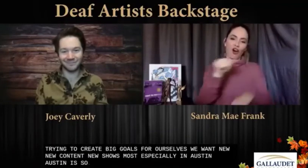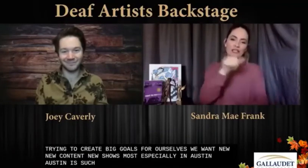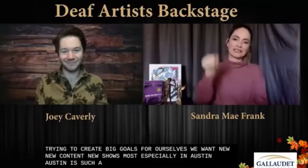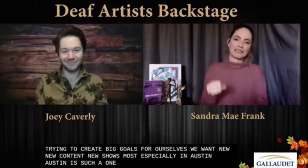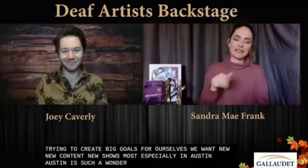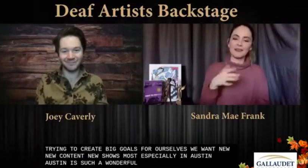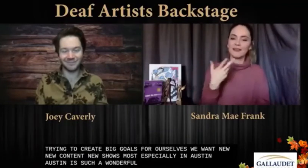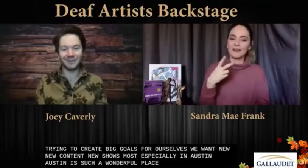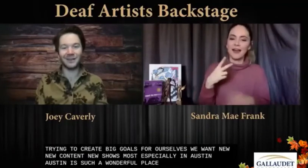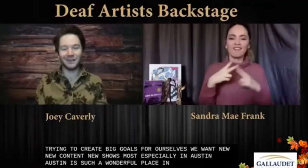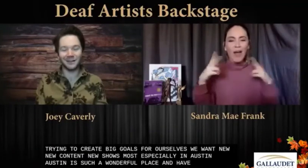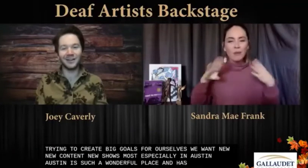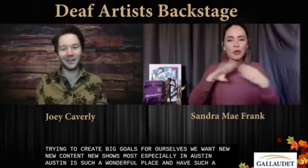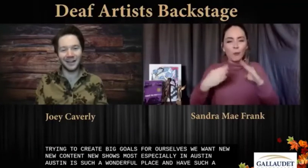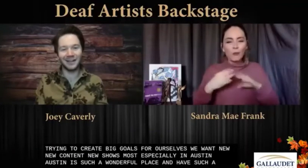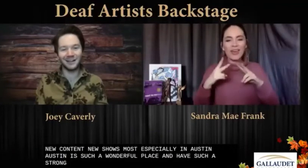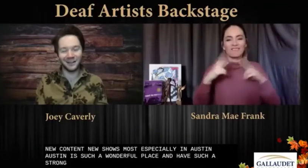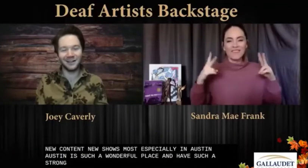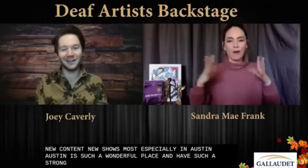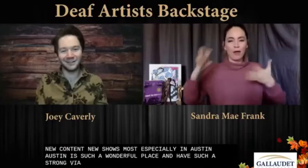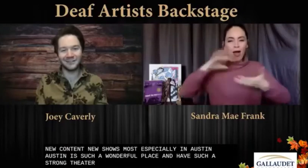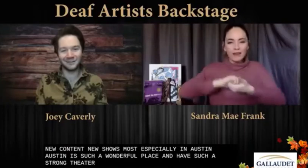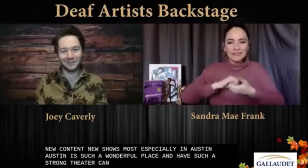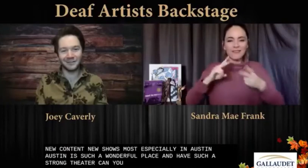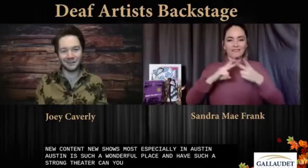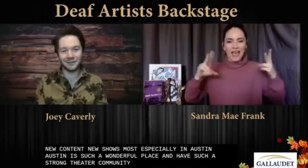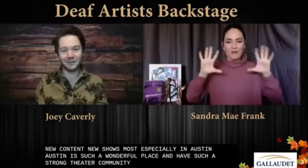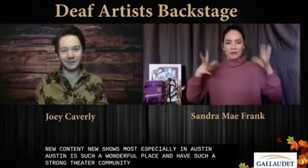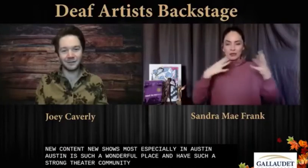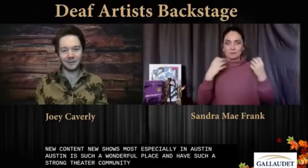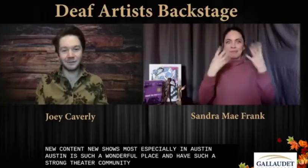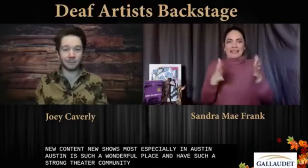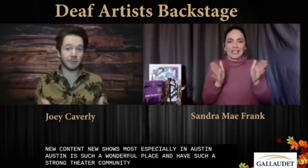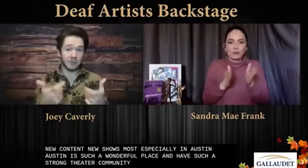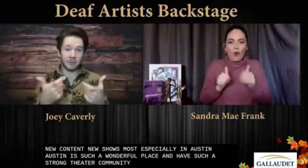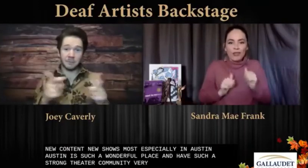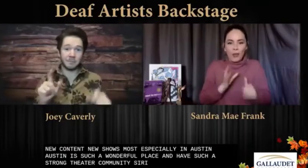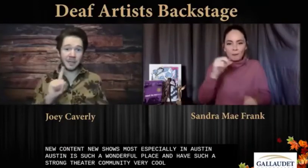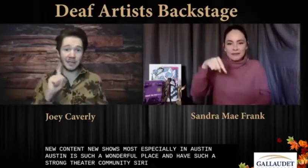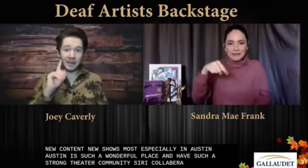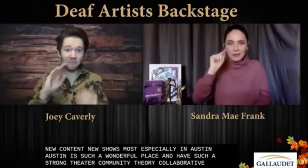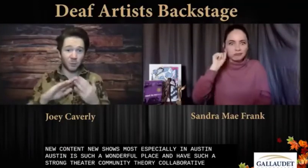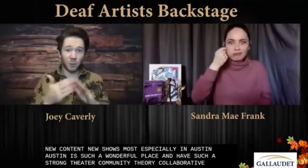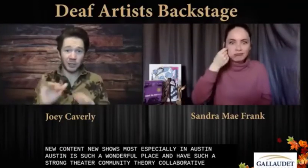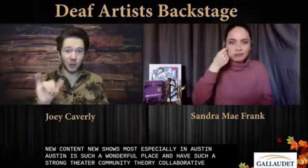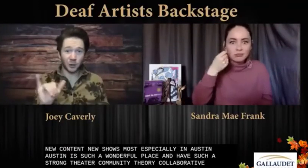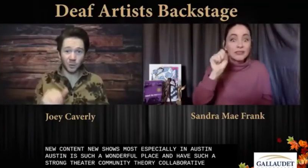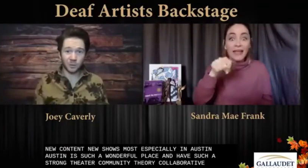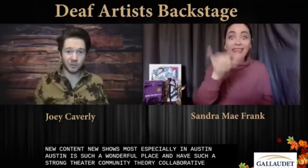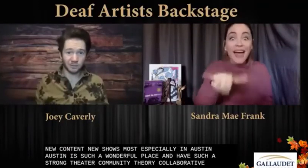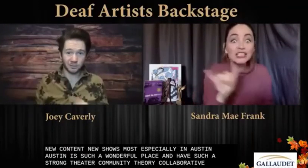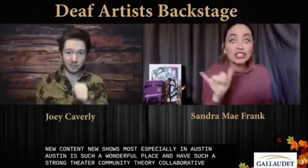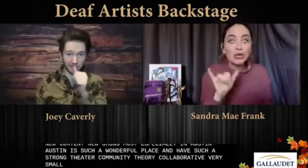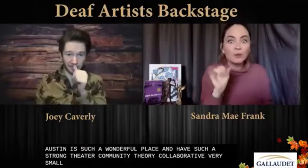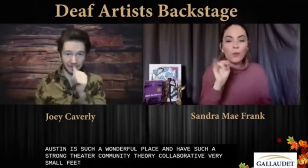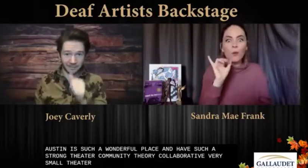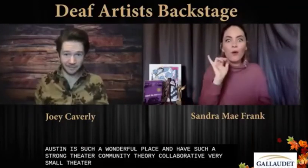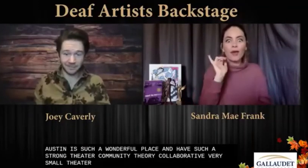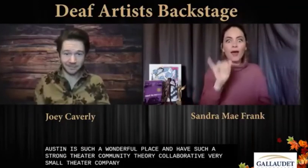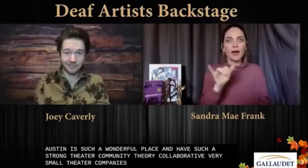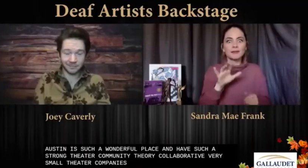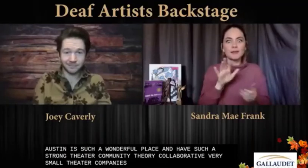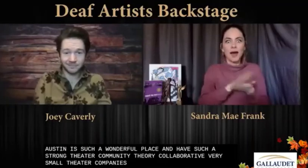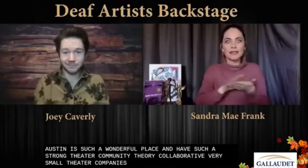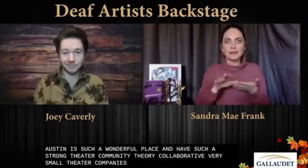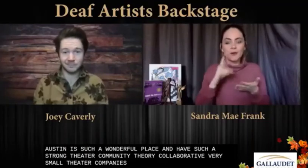such a wonderful place and has such a strong theater community it's very collaborative very small theater companies